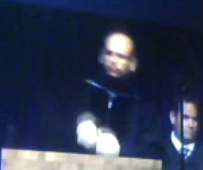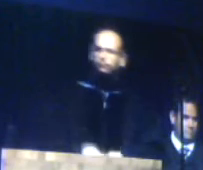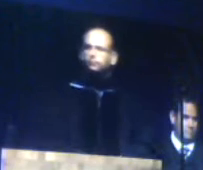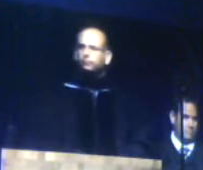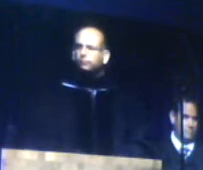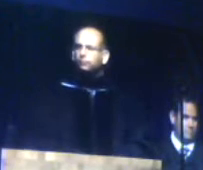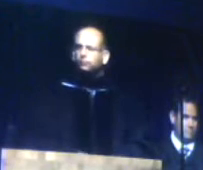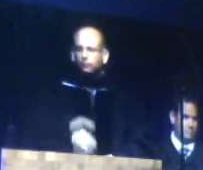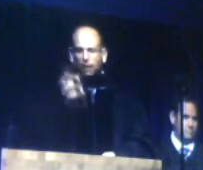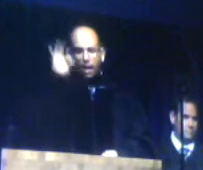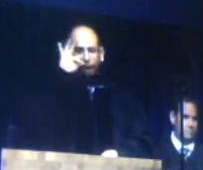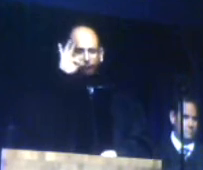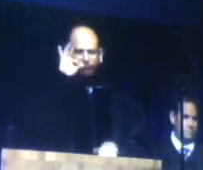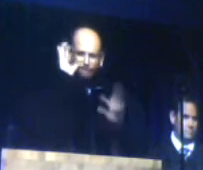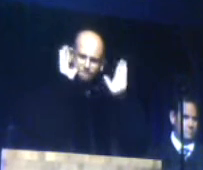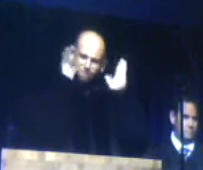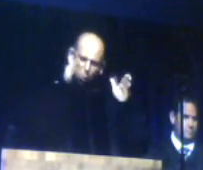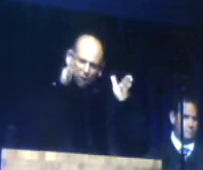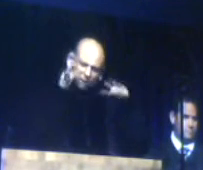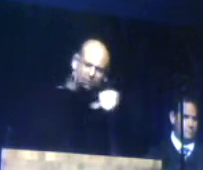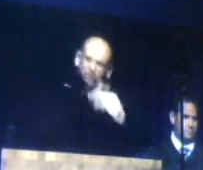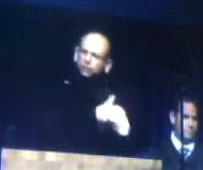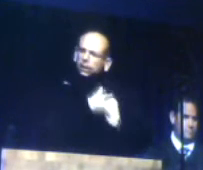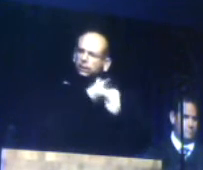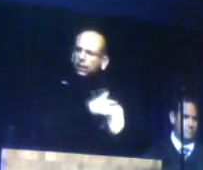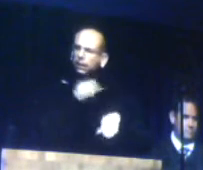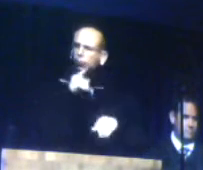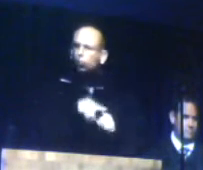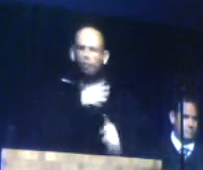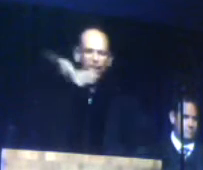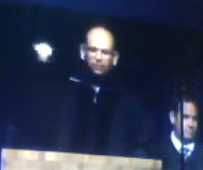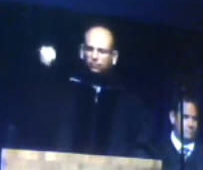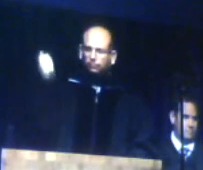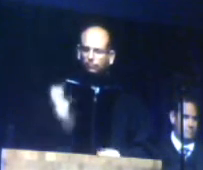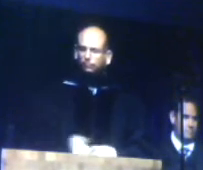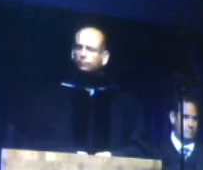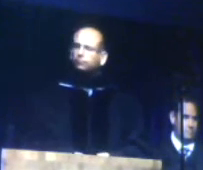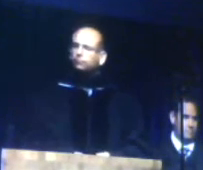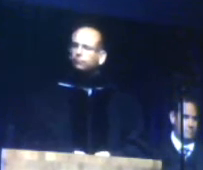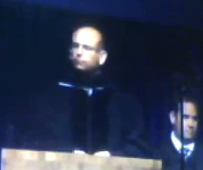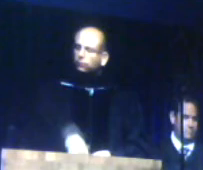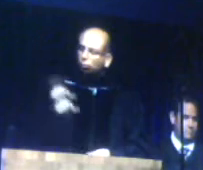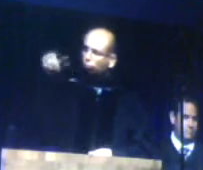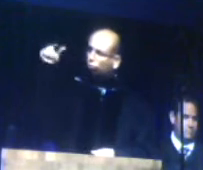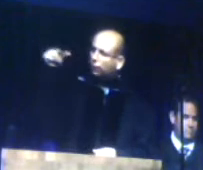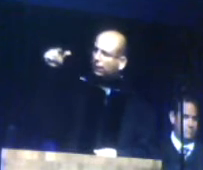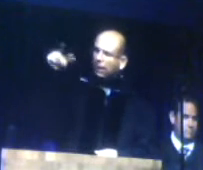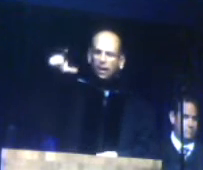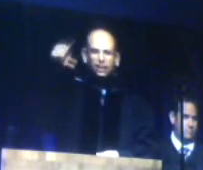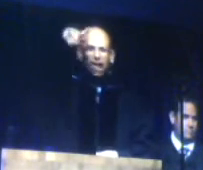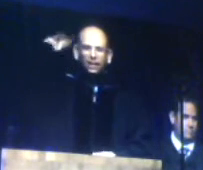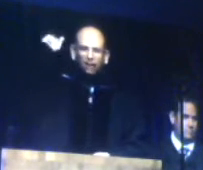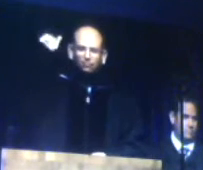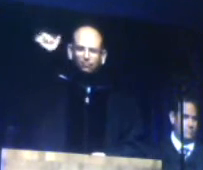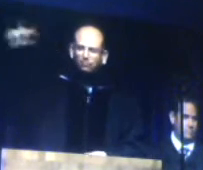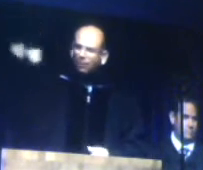Elevation, accept no limits. F. Focus intently so that you will be the best. G.